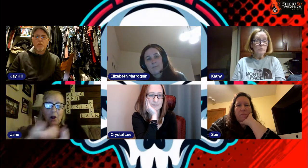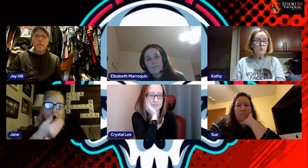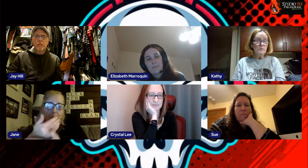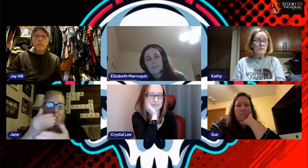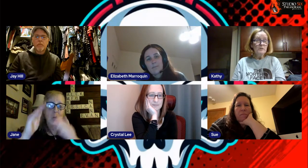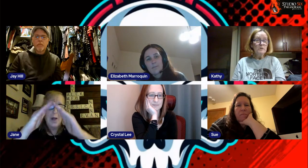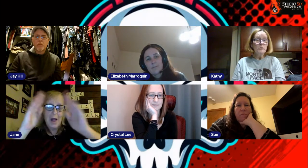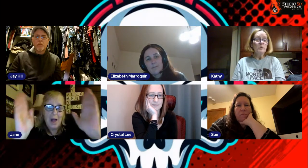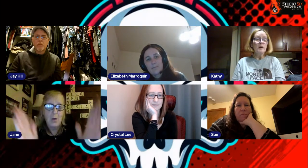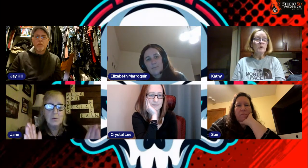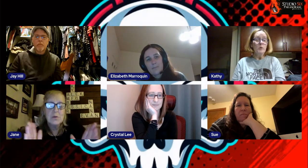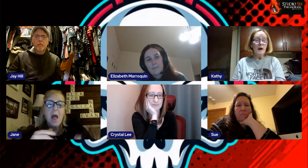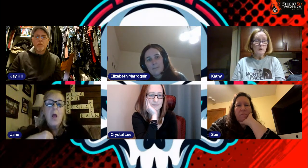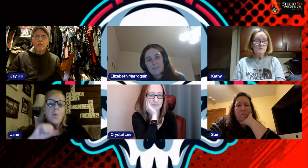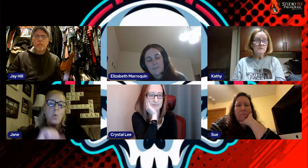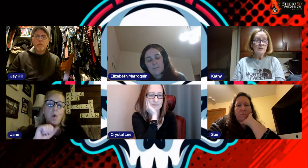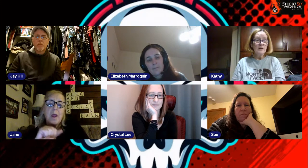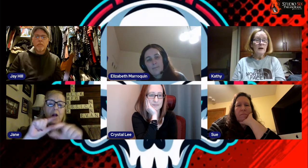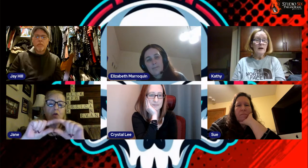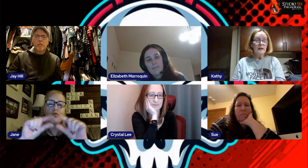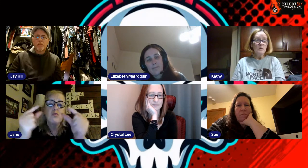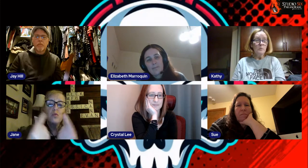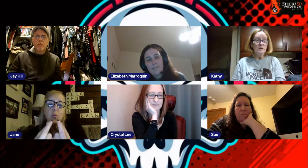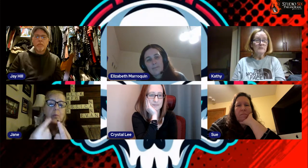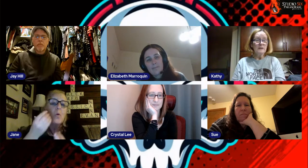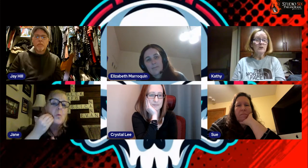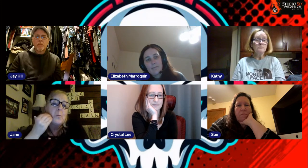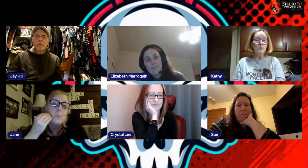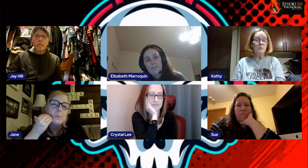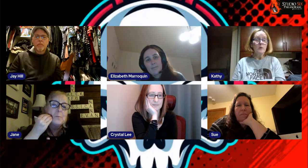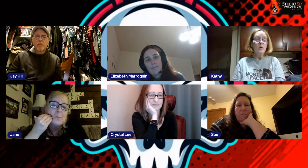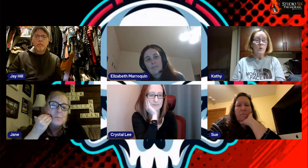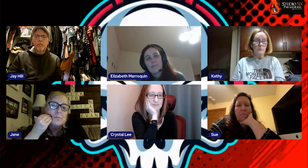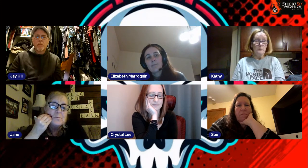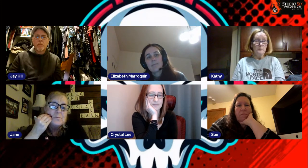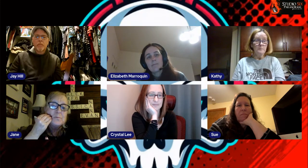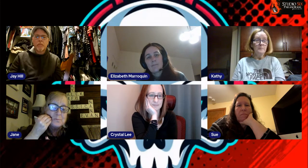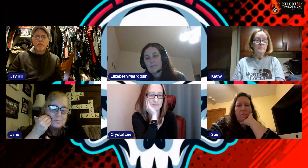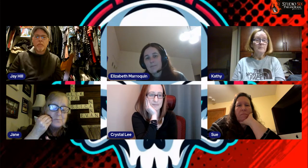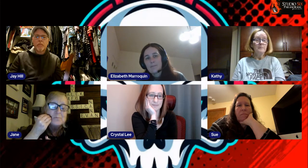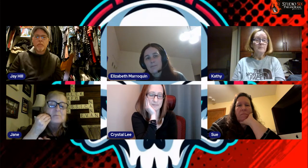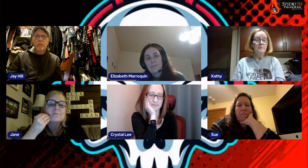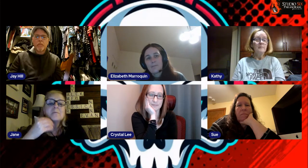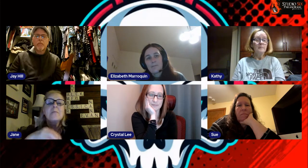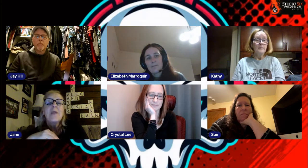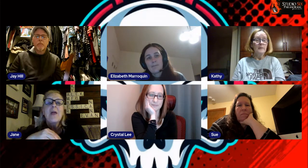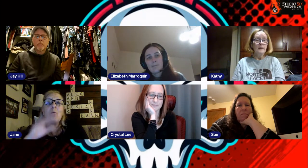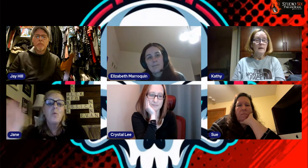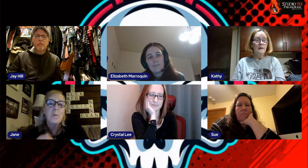I would move to a new house and I worked in a group home.